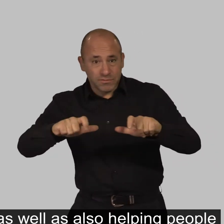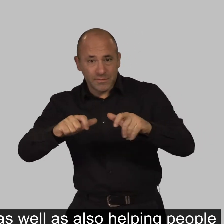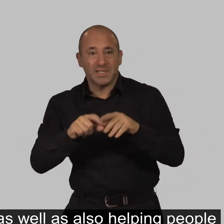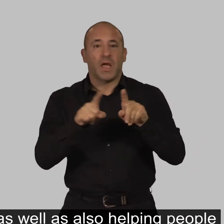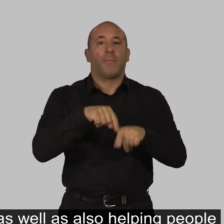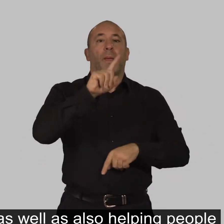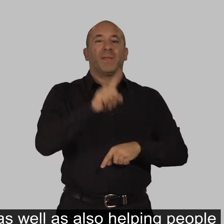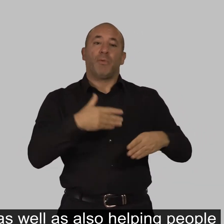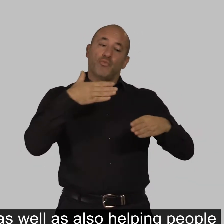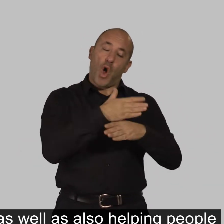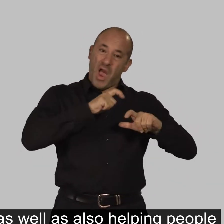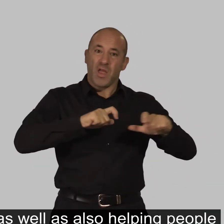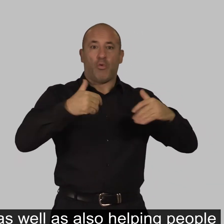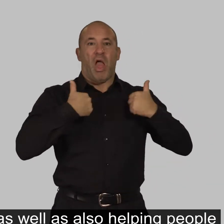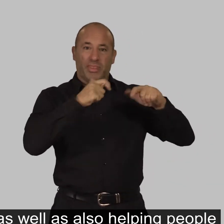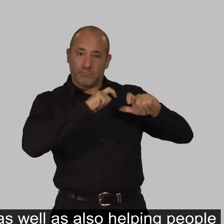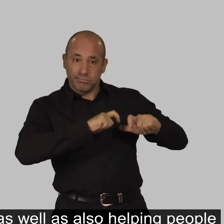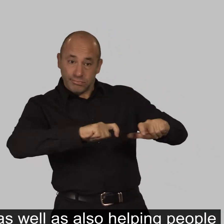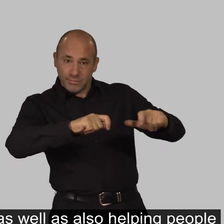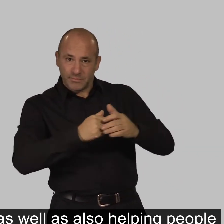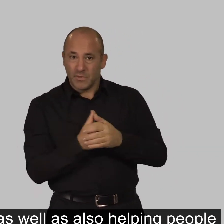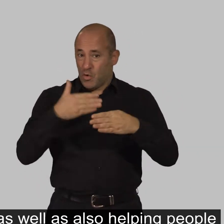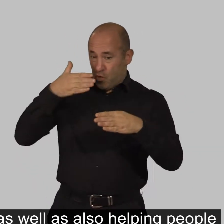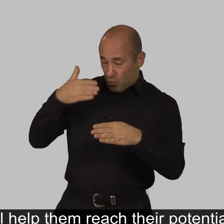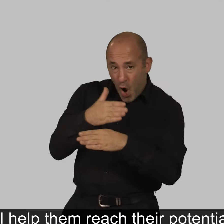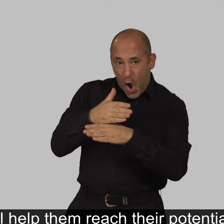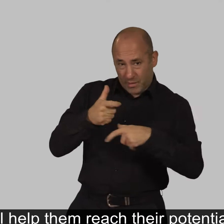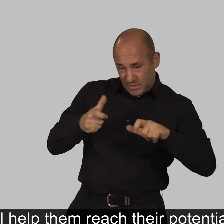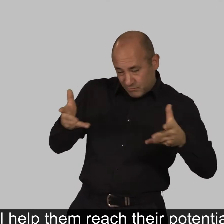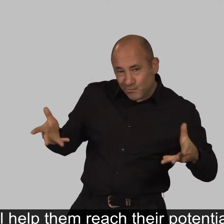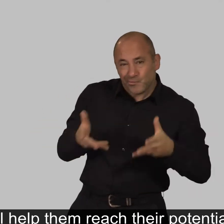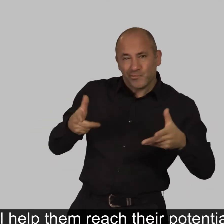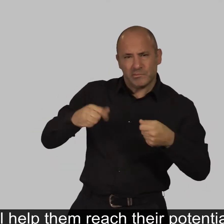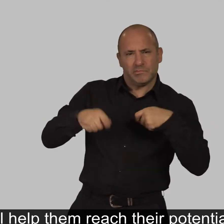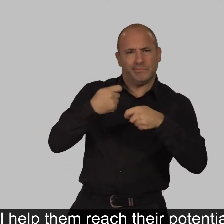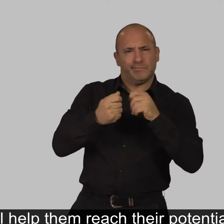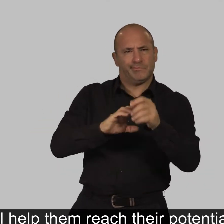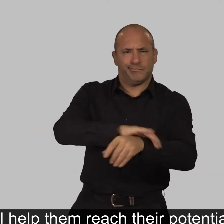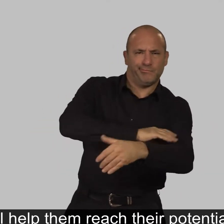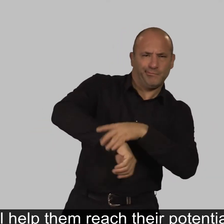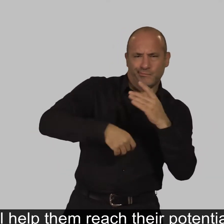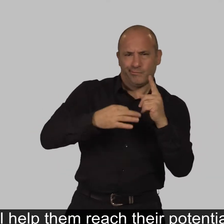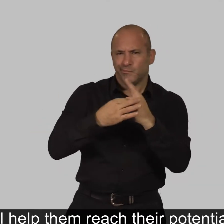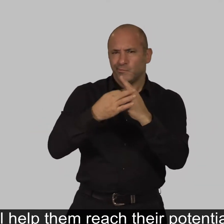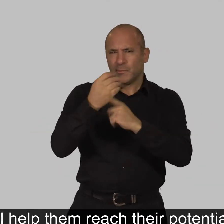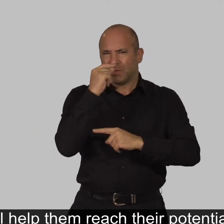as also helping people keep healthy and in work, will help them reach their potential and be